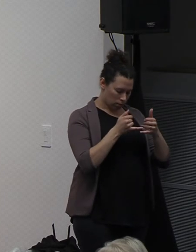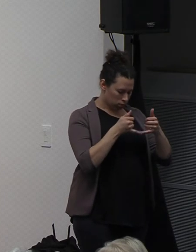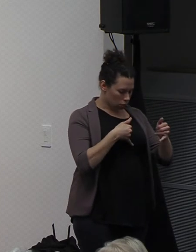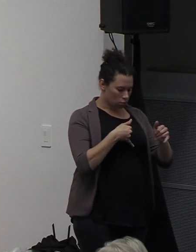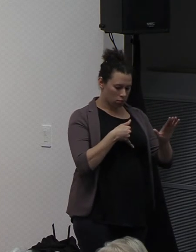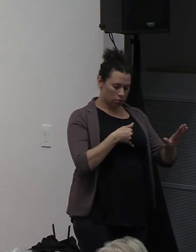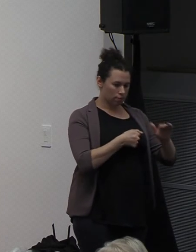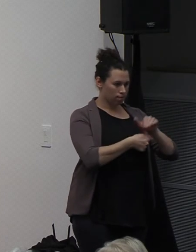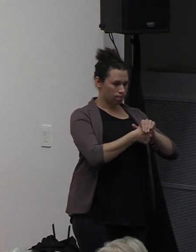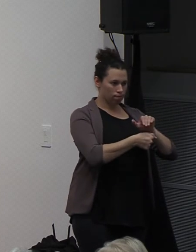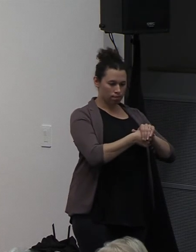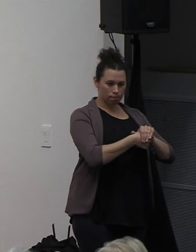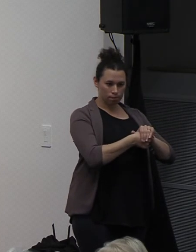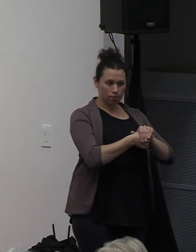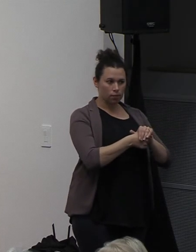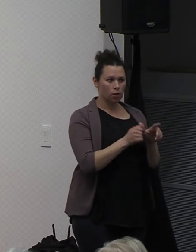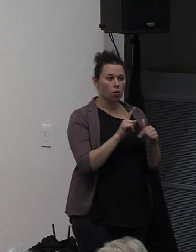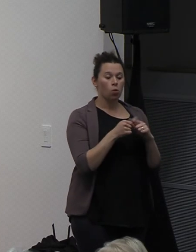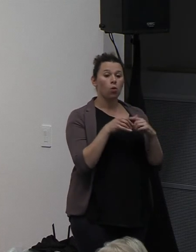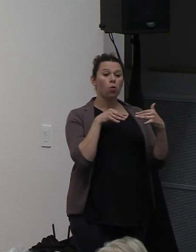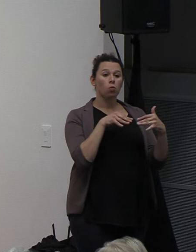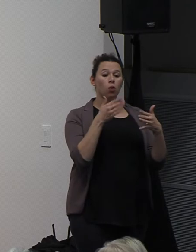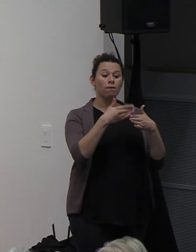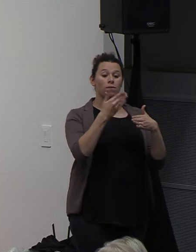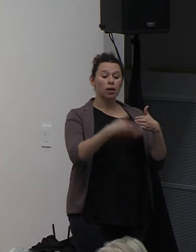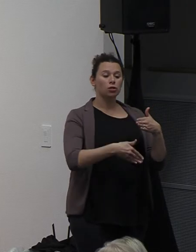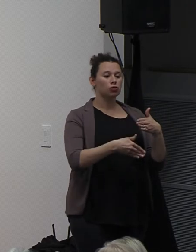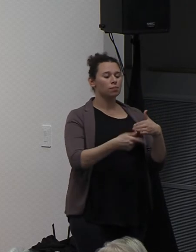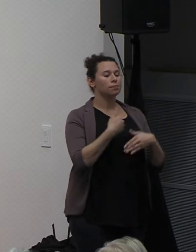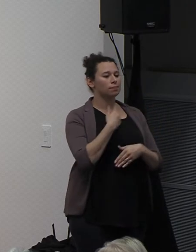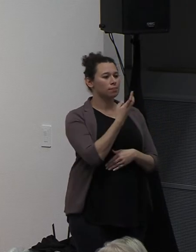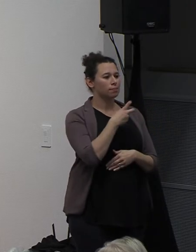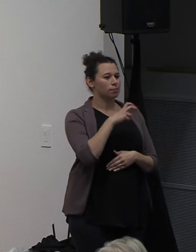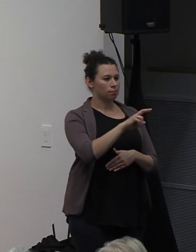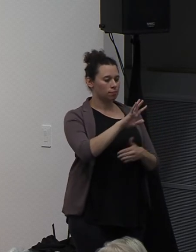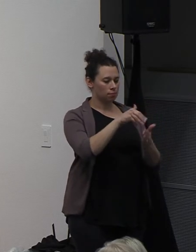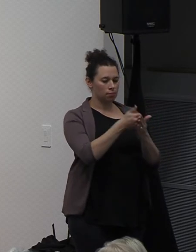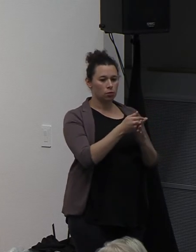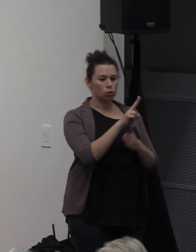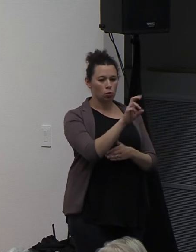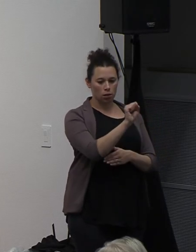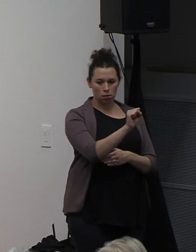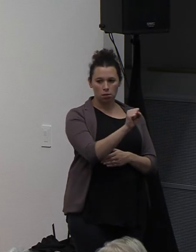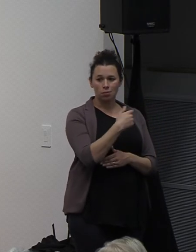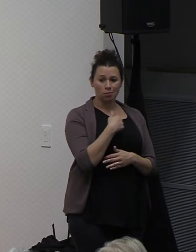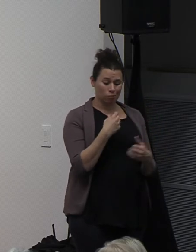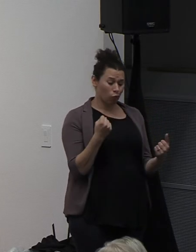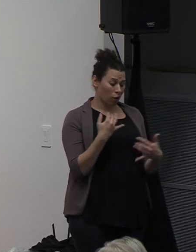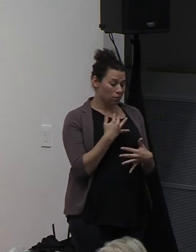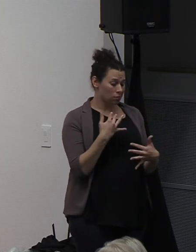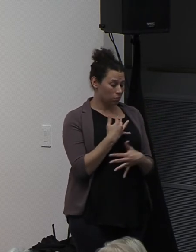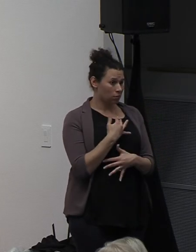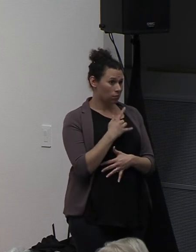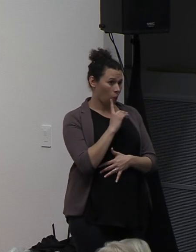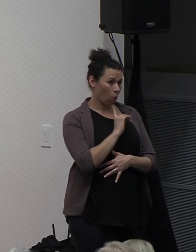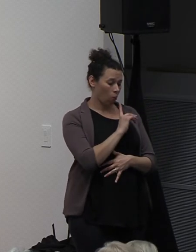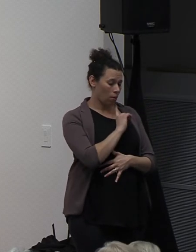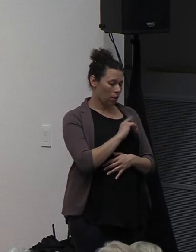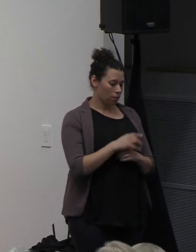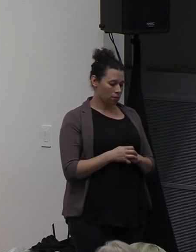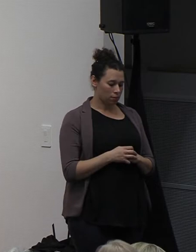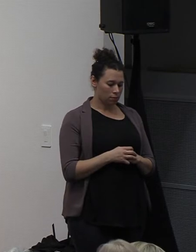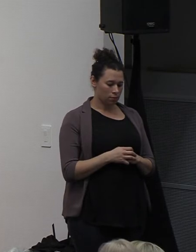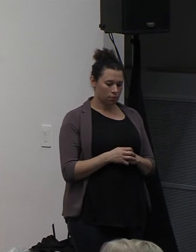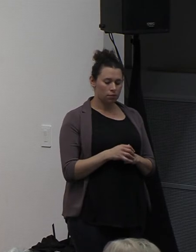way to the United States, and it was all very frightening and lonely. The second reason I